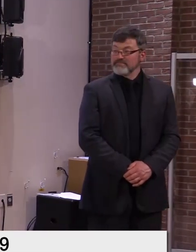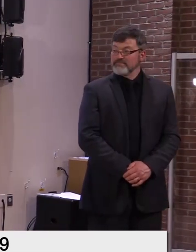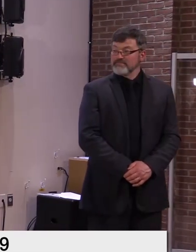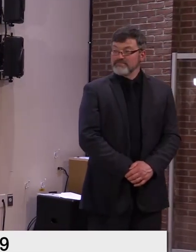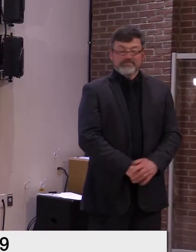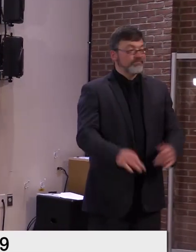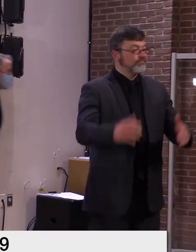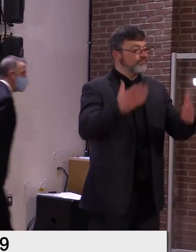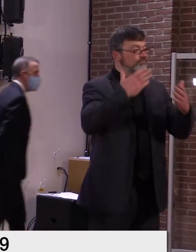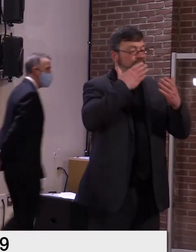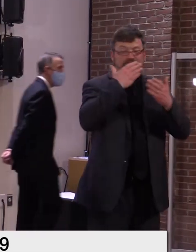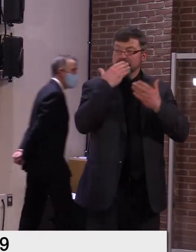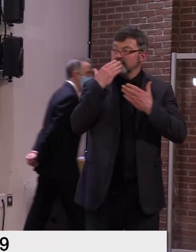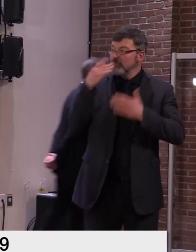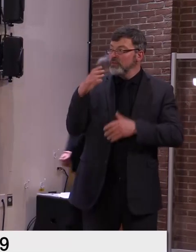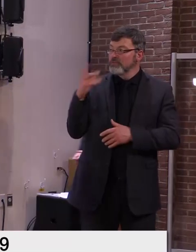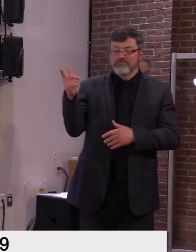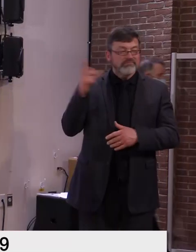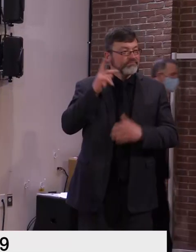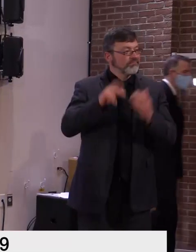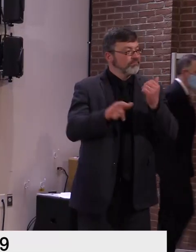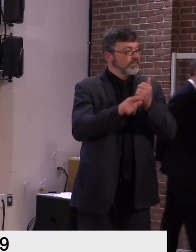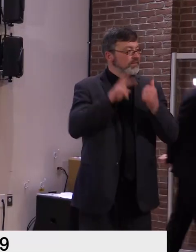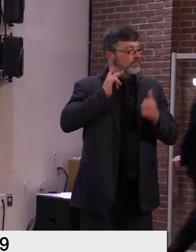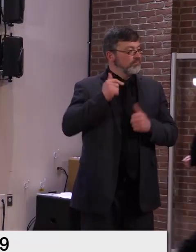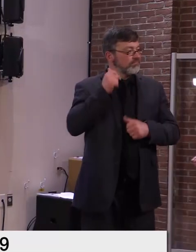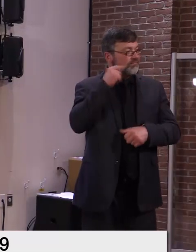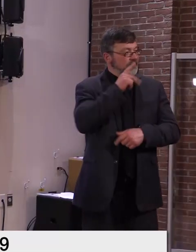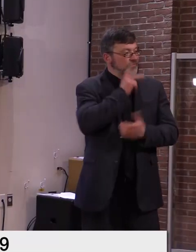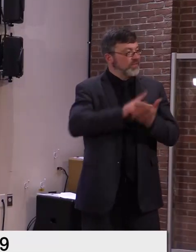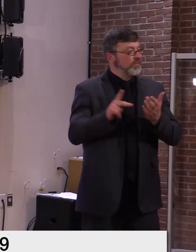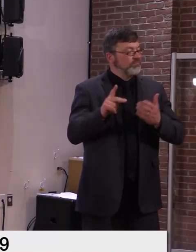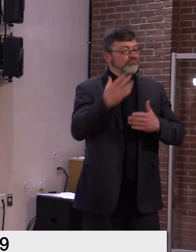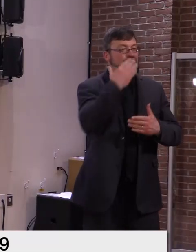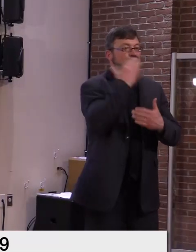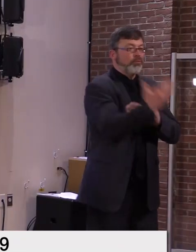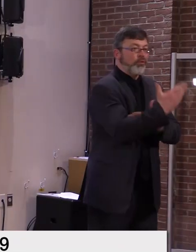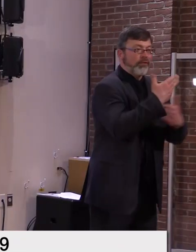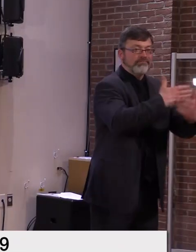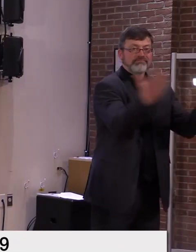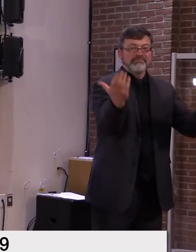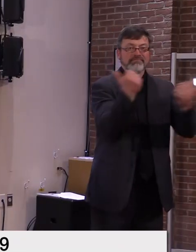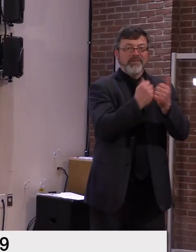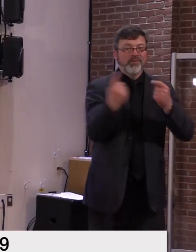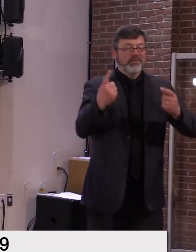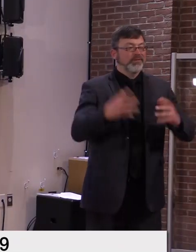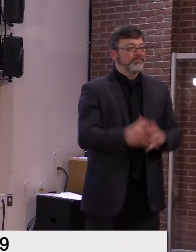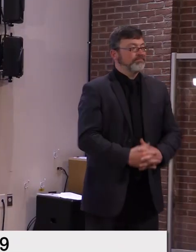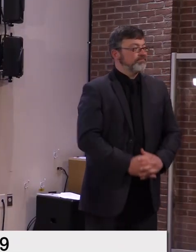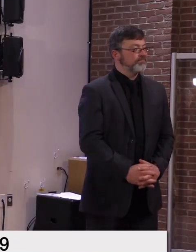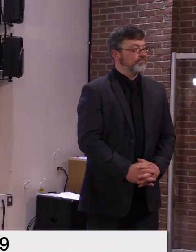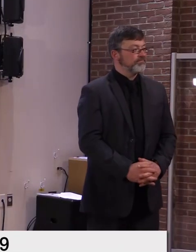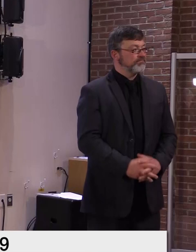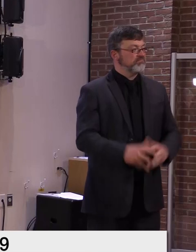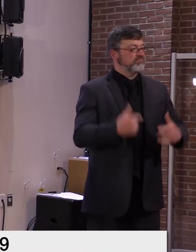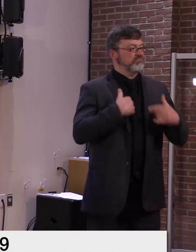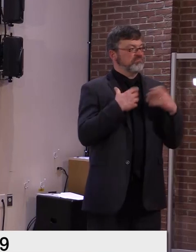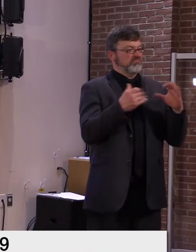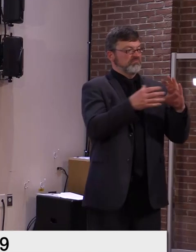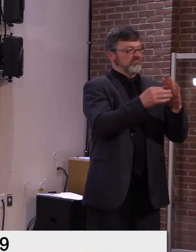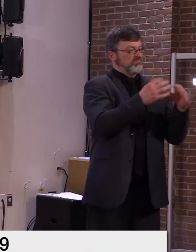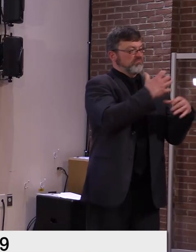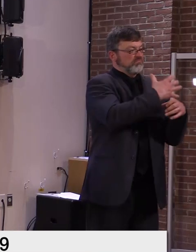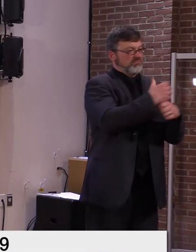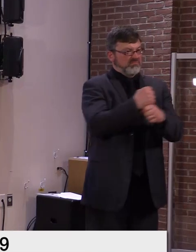Thank you, Deputy Secretary, and good morning, everyone. Today, I'll provide an update on our progress with the vaccination program and tell